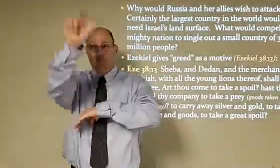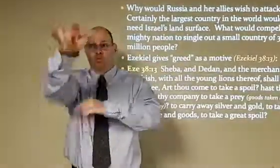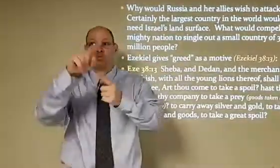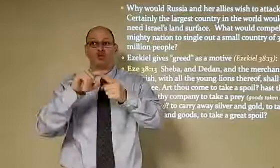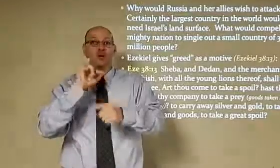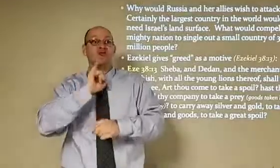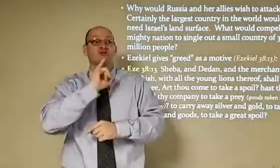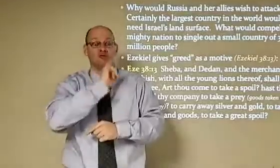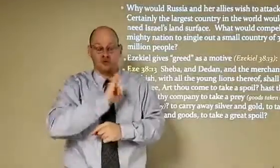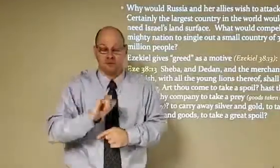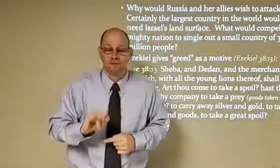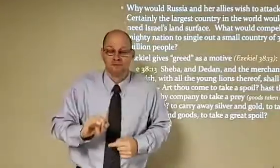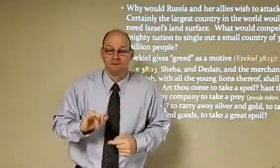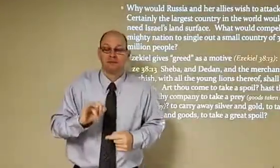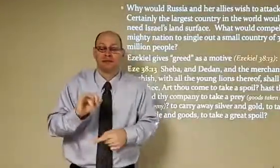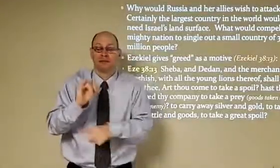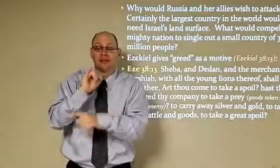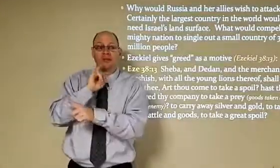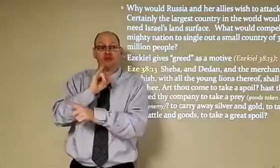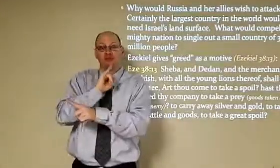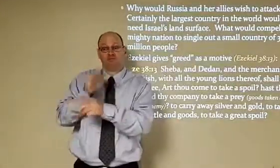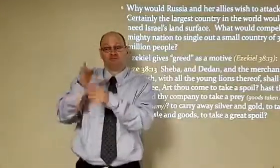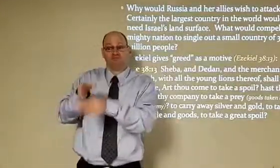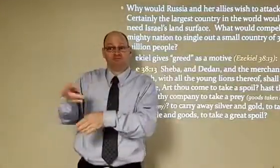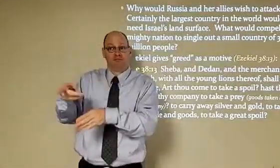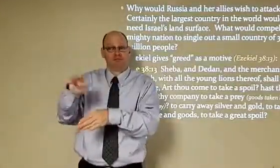My wife and I had recently gone to Israel.